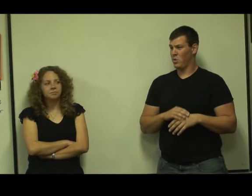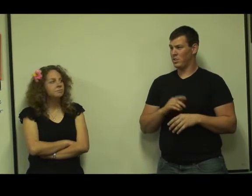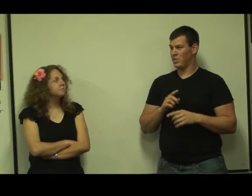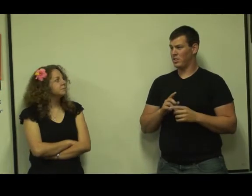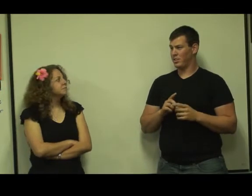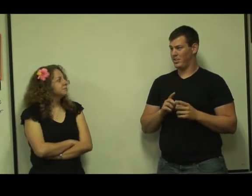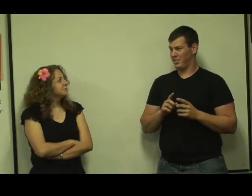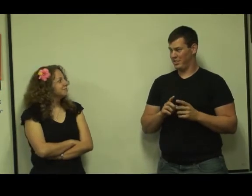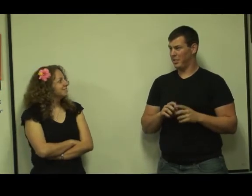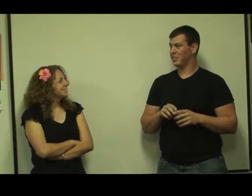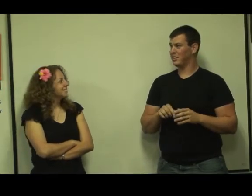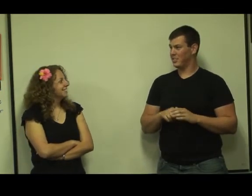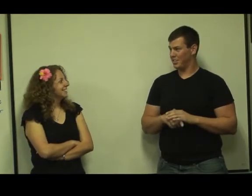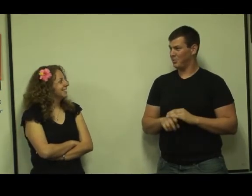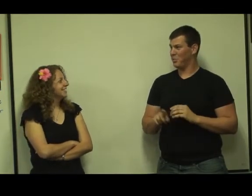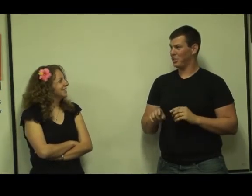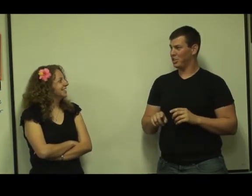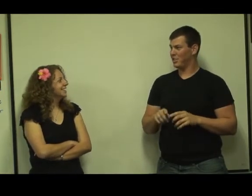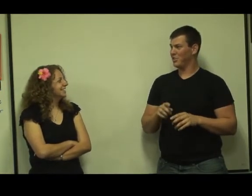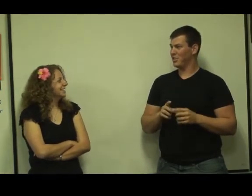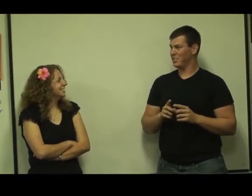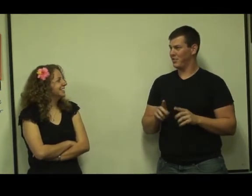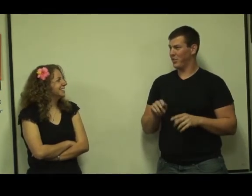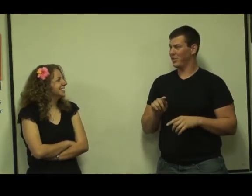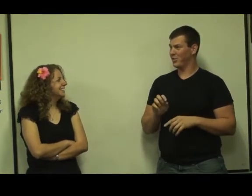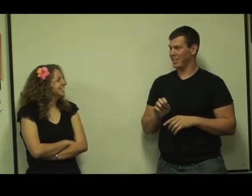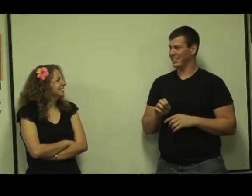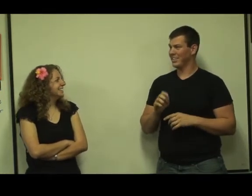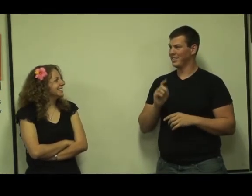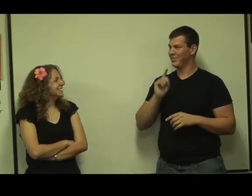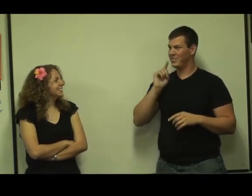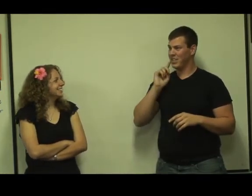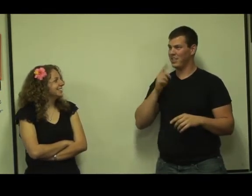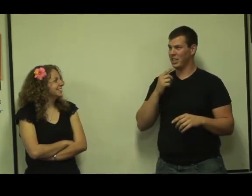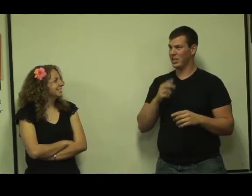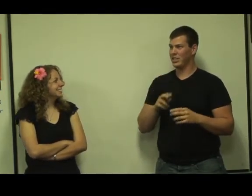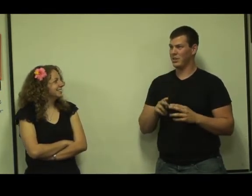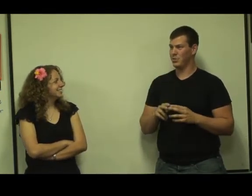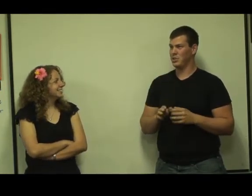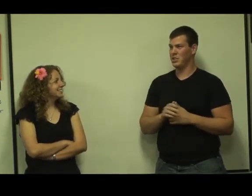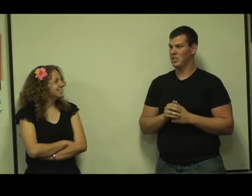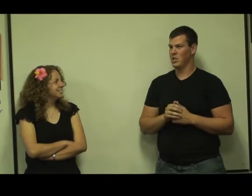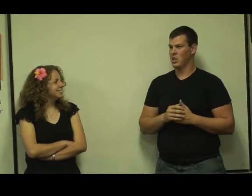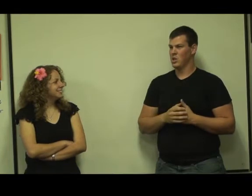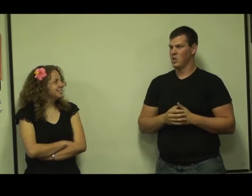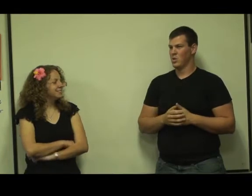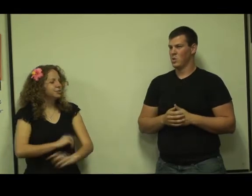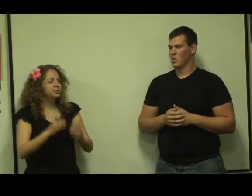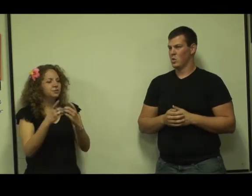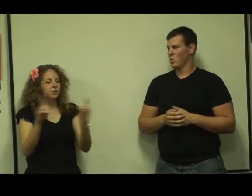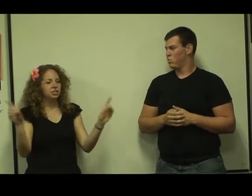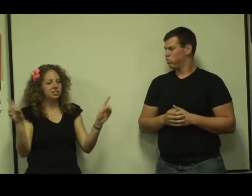what's the question? What is the world weighing that behind couple? Divorce.